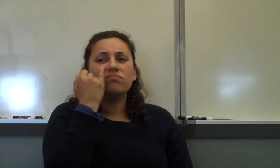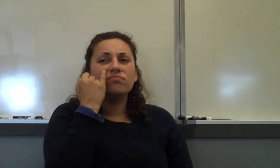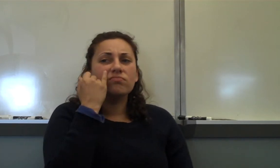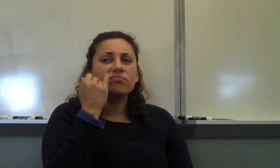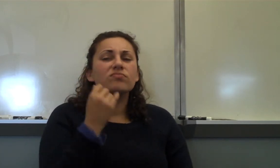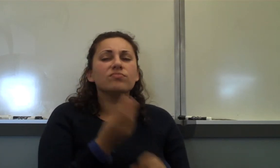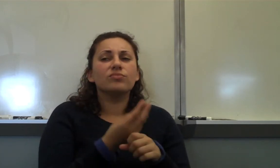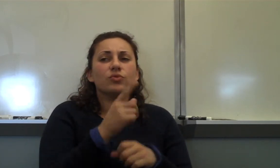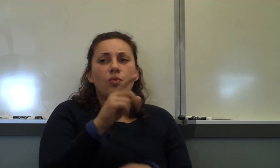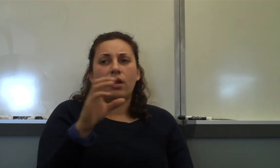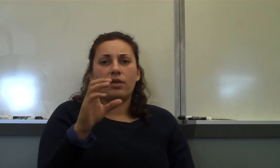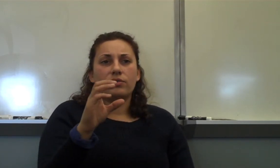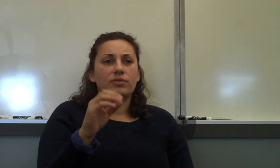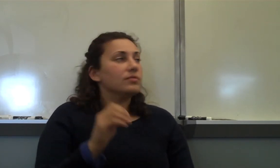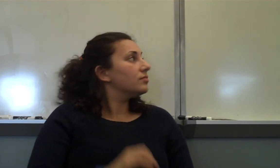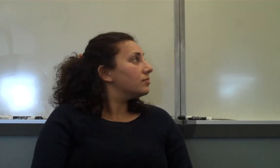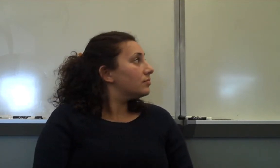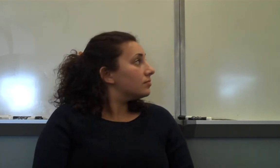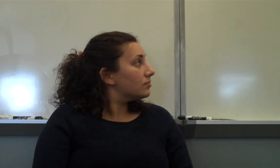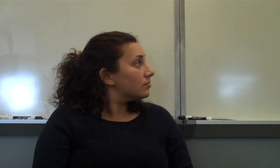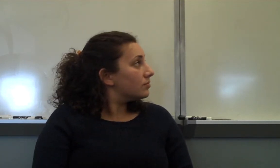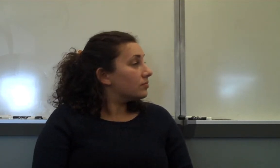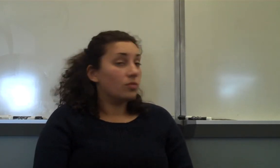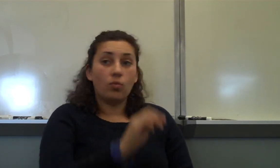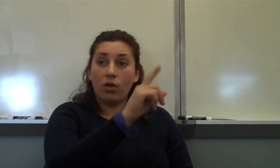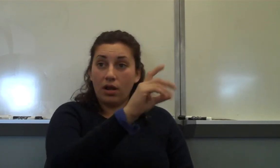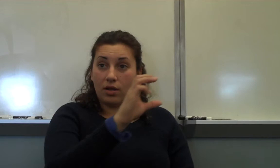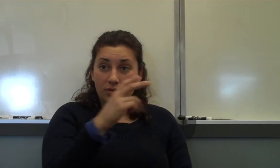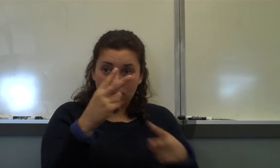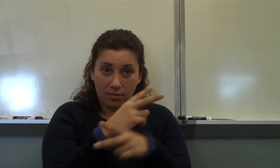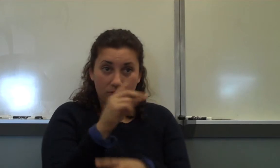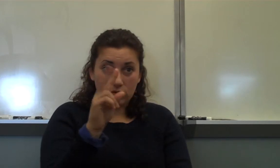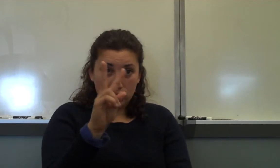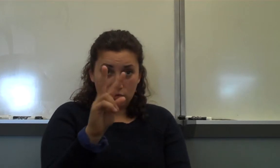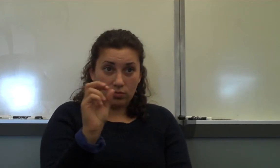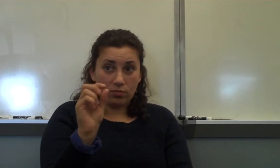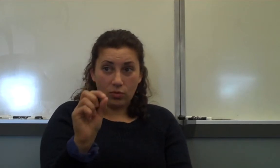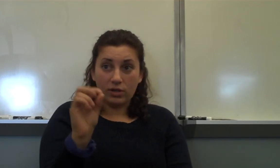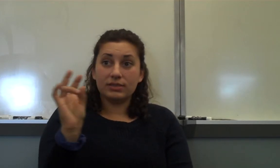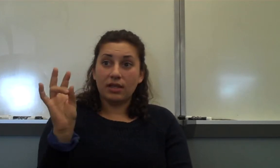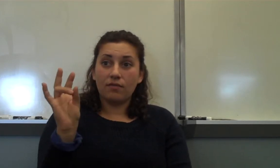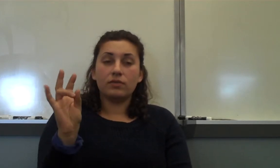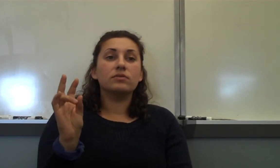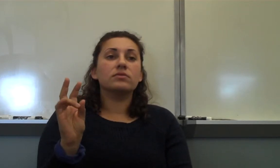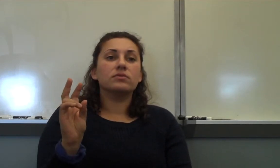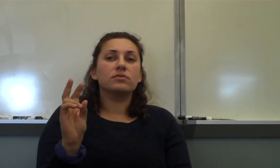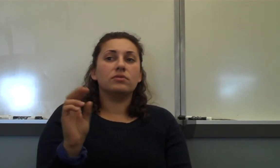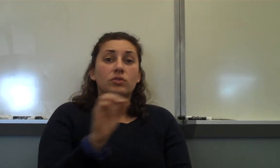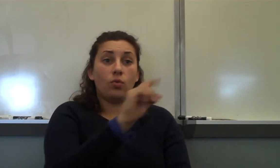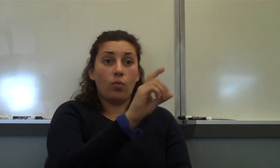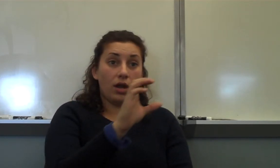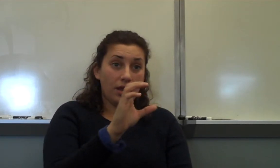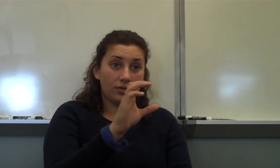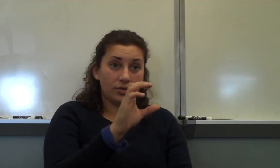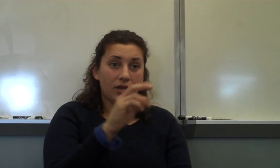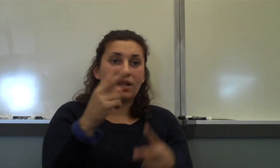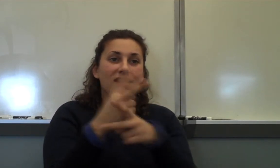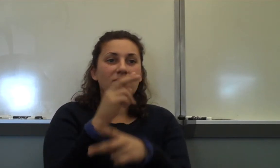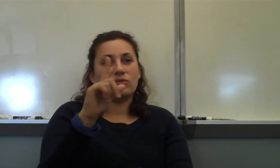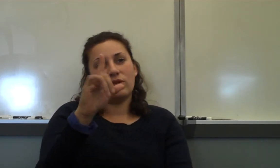2.7, multiplying. Again, forget the decimal place, just multiply 100 times 27.